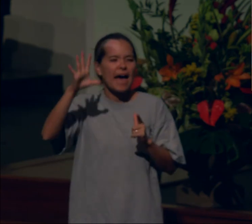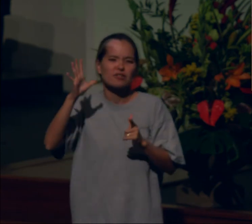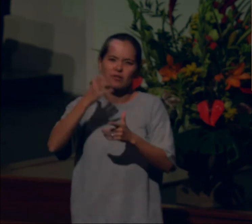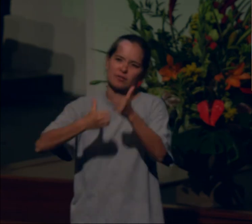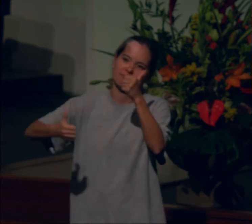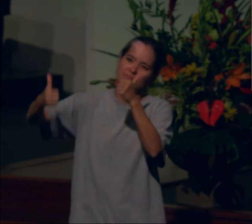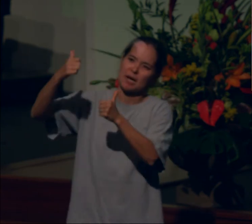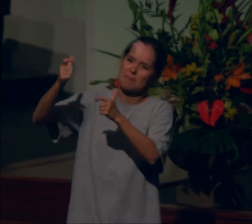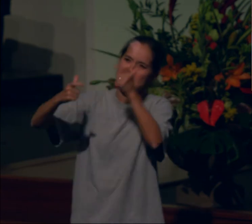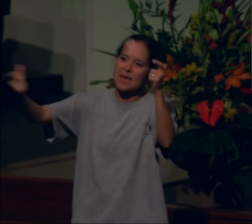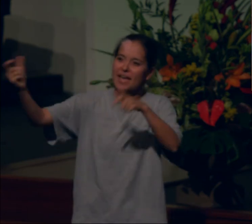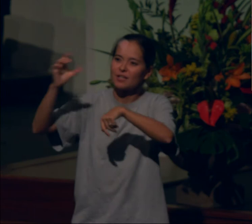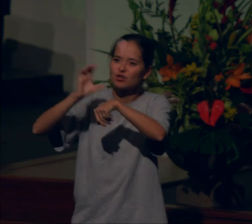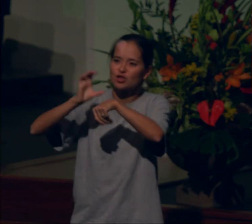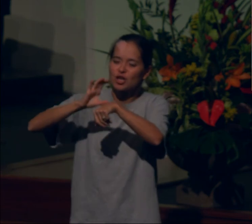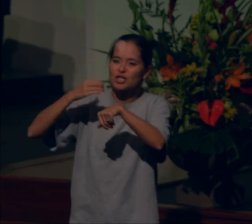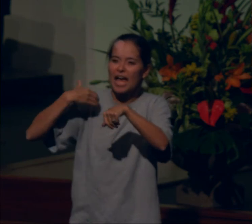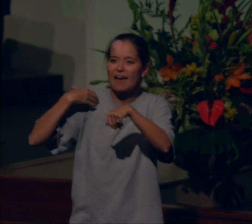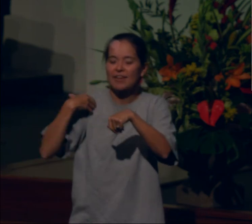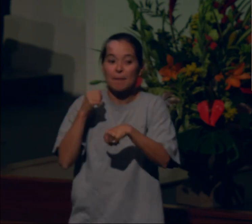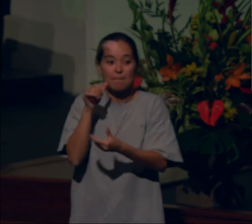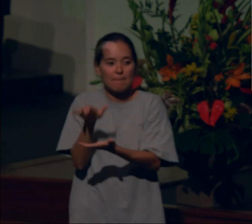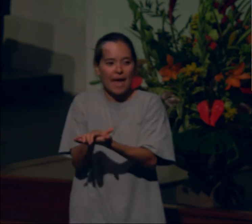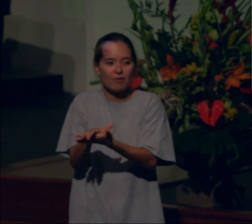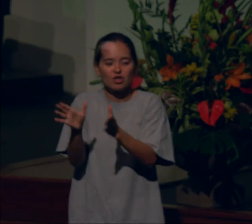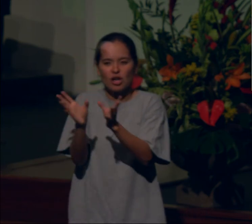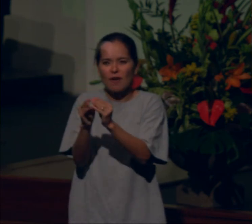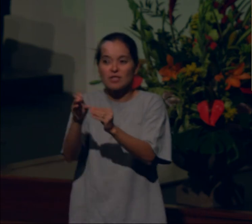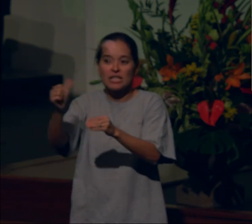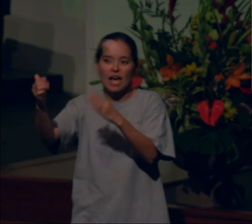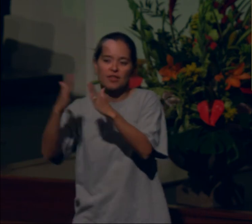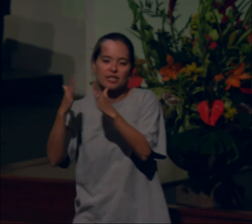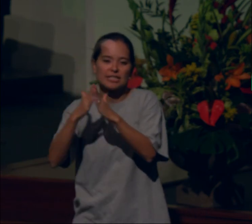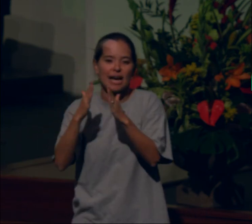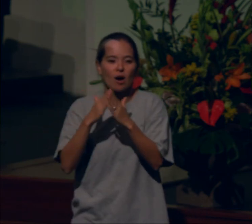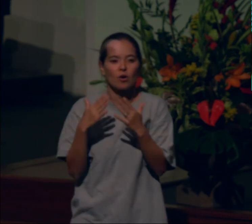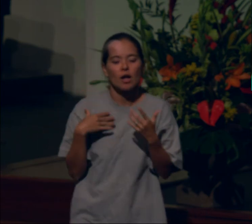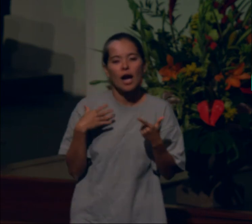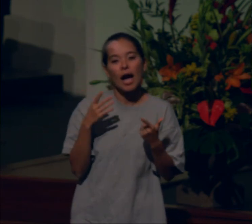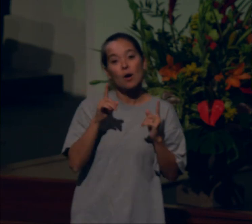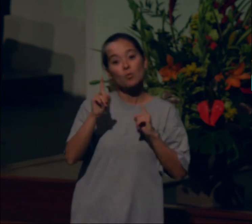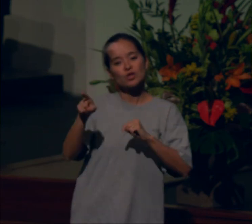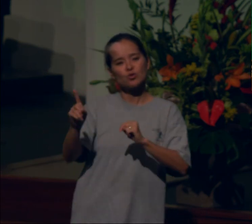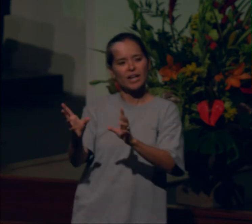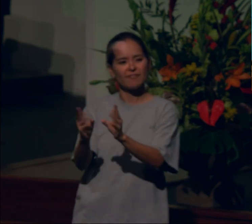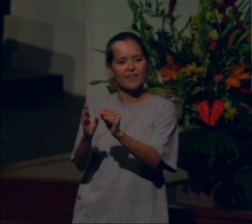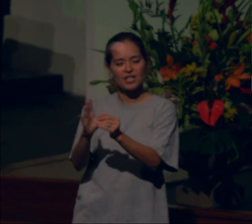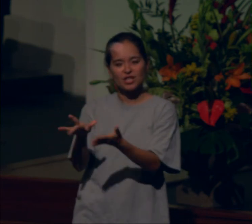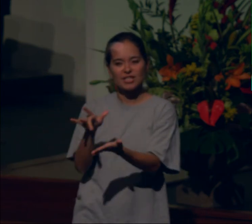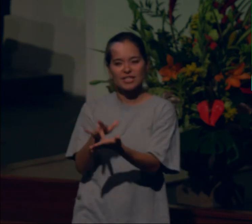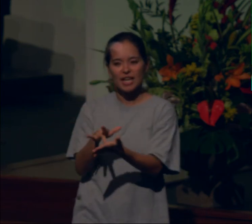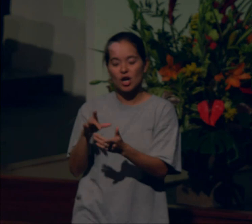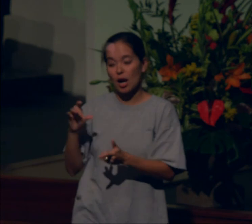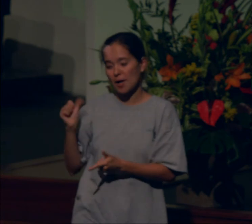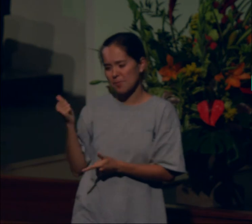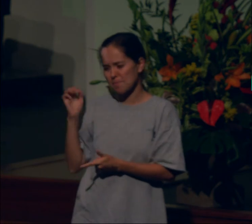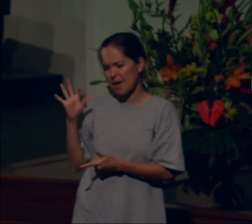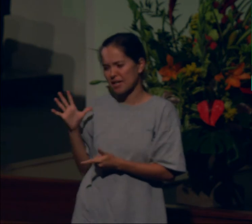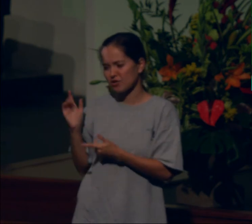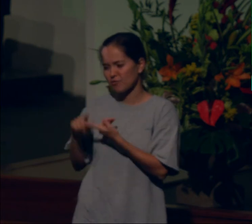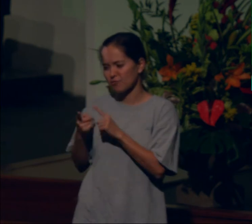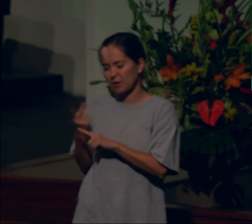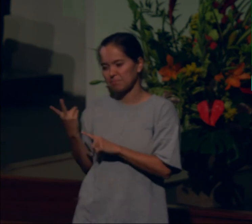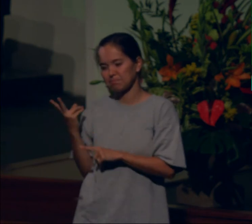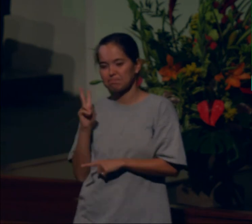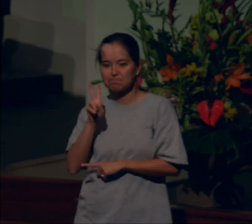was holding a marriage conference not far away in another town, and I went to that convention center where the marriage conference was. I went with a pastor friend of mine,